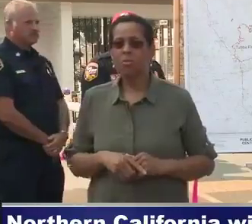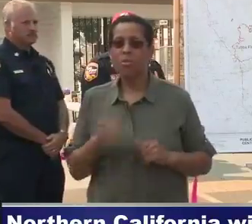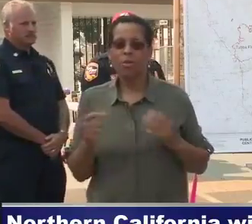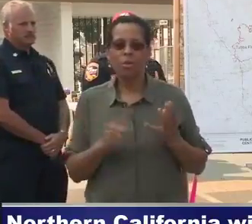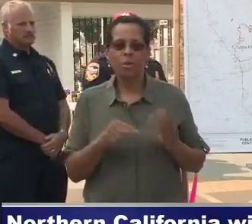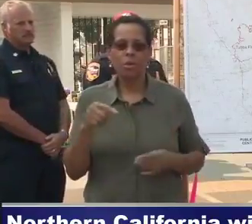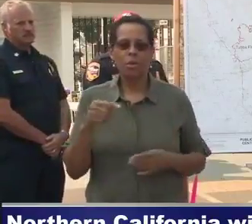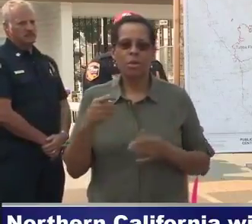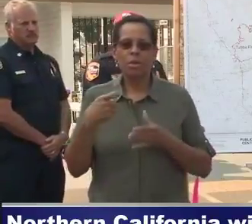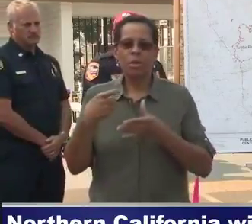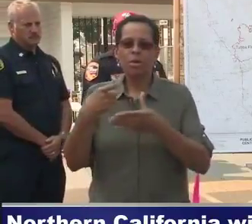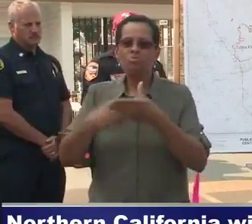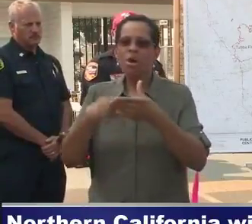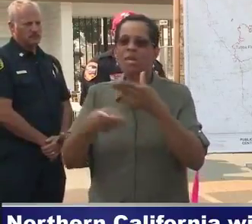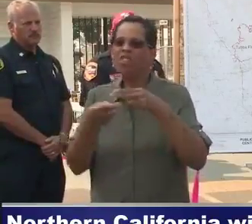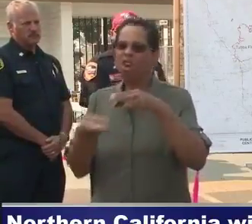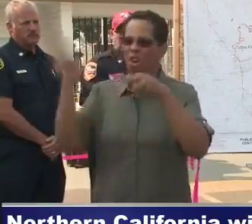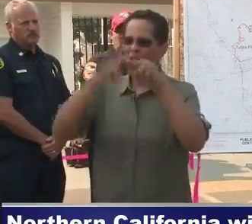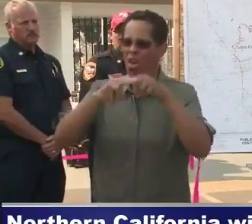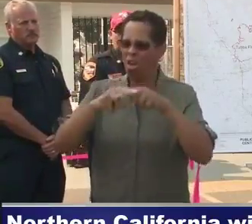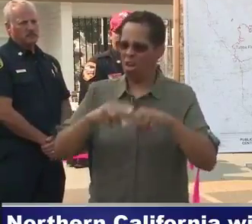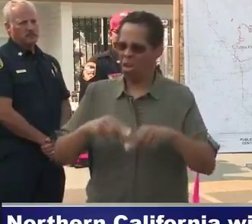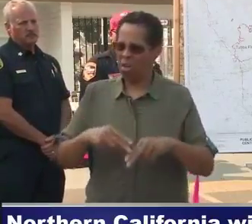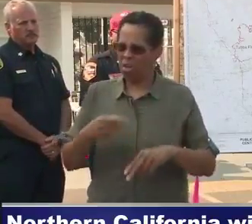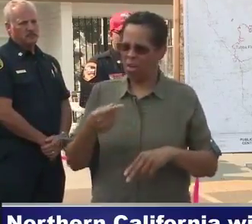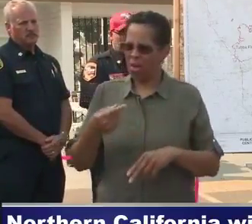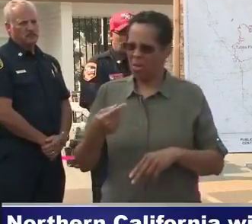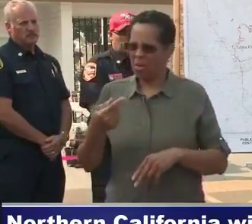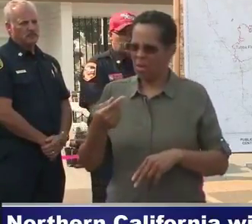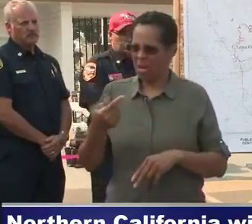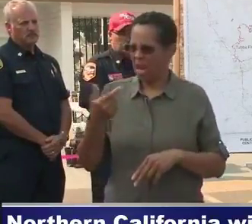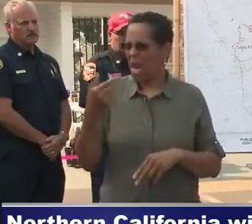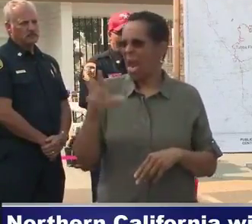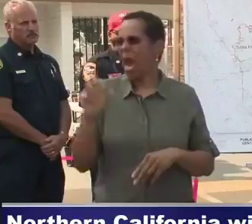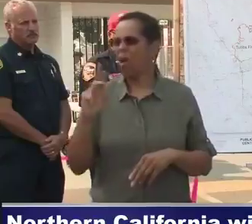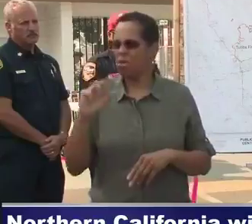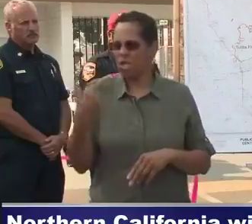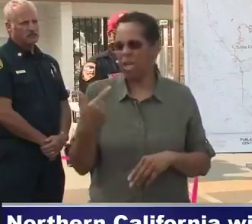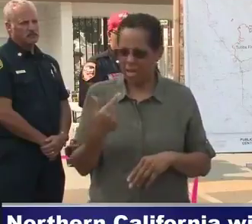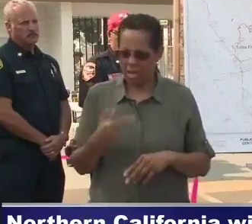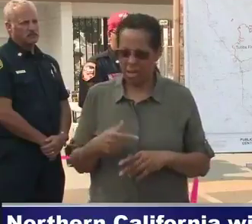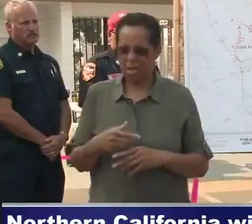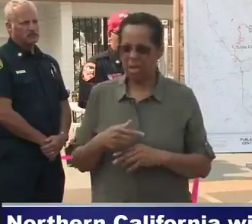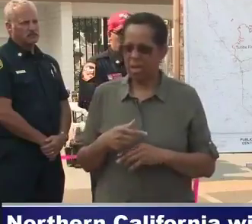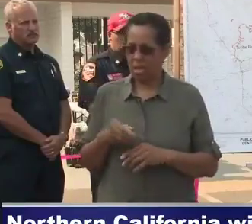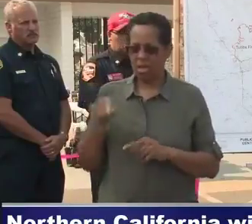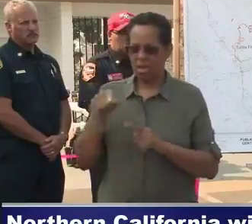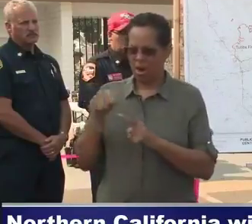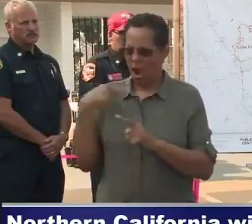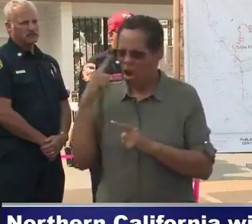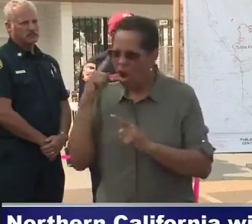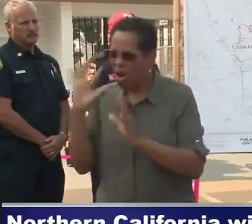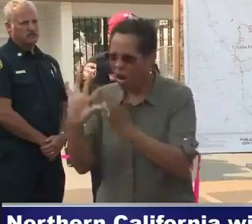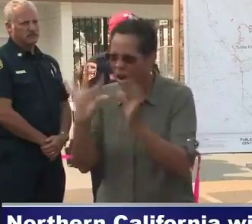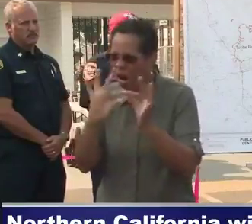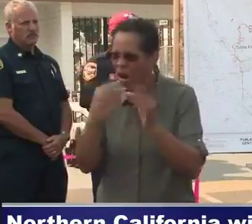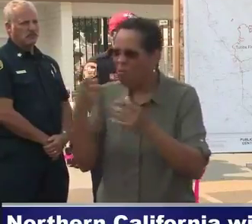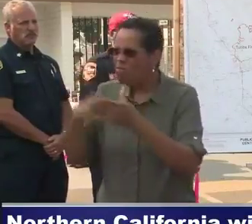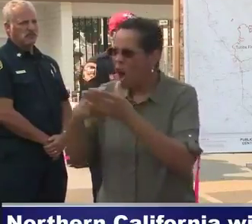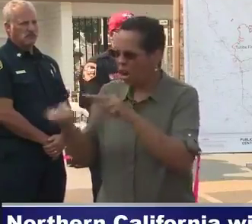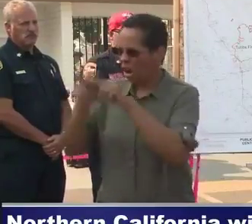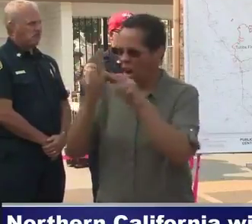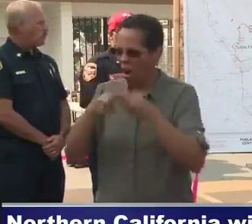getting emails actually while I'm waiting here to address you of stories of price gouging. If anybody thinks